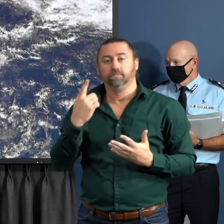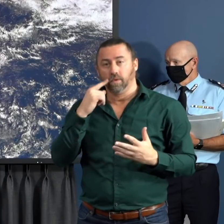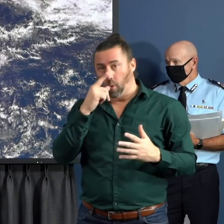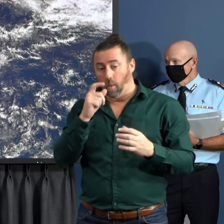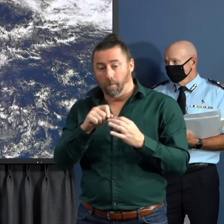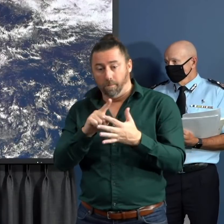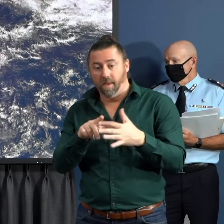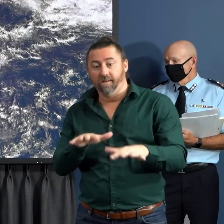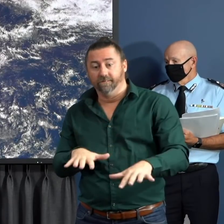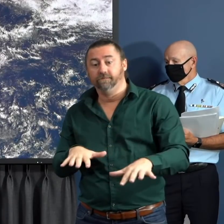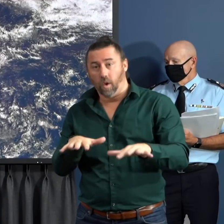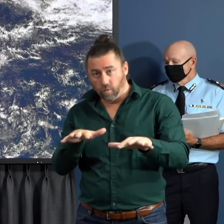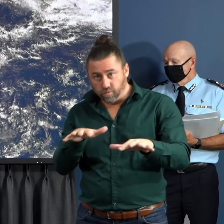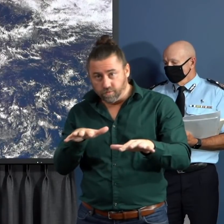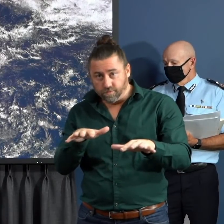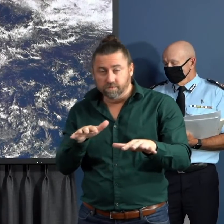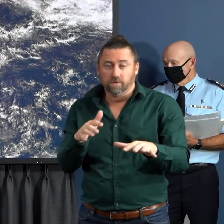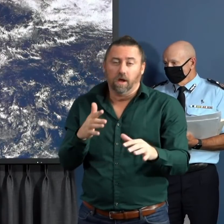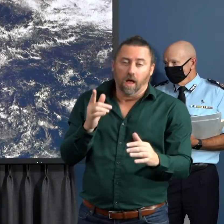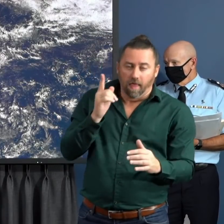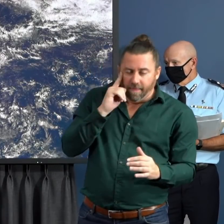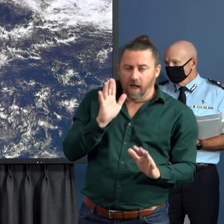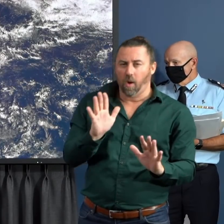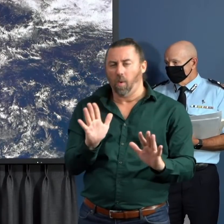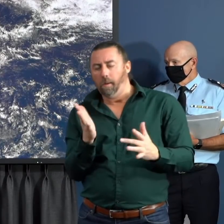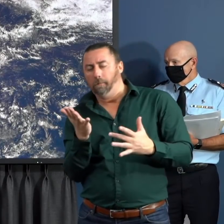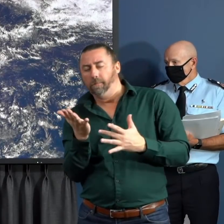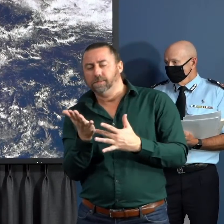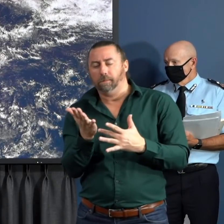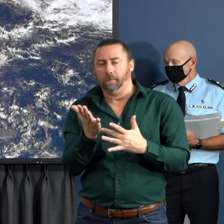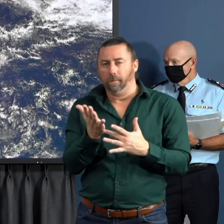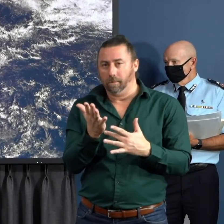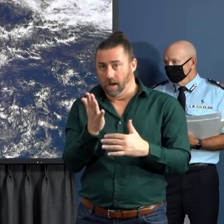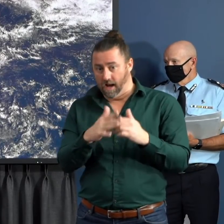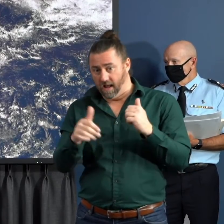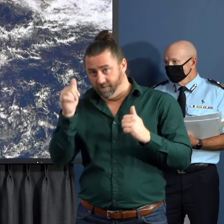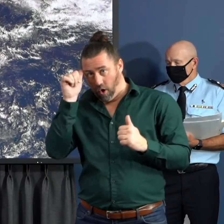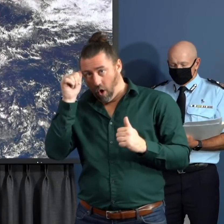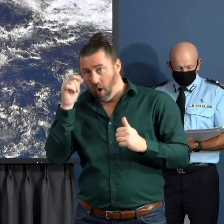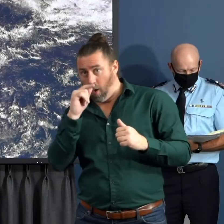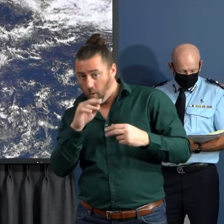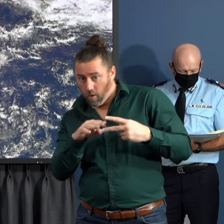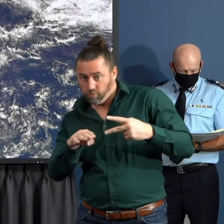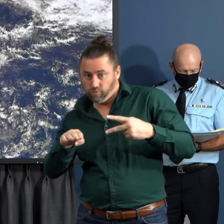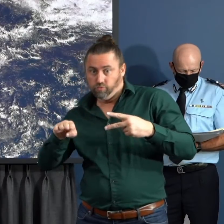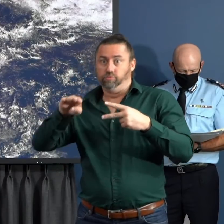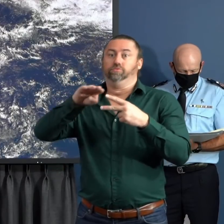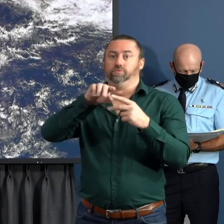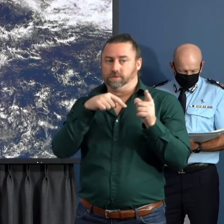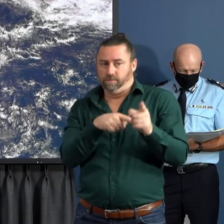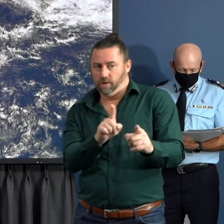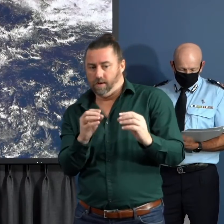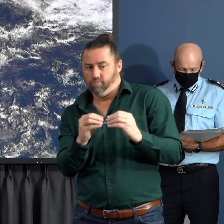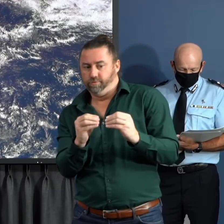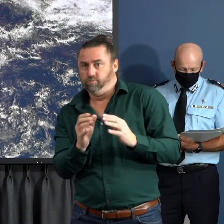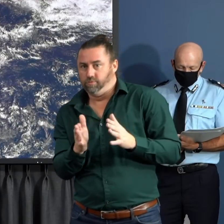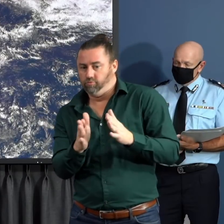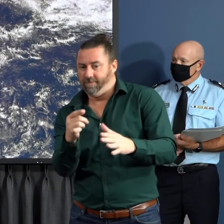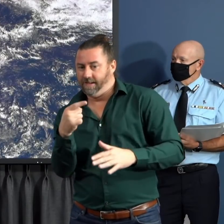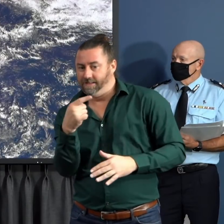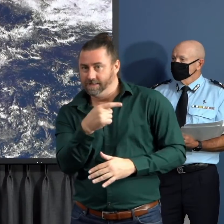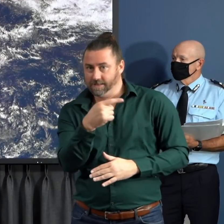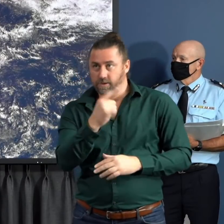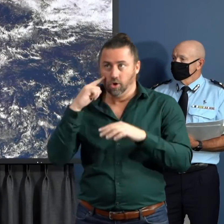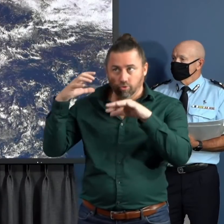as I said, it is an evolving situation and many things will contribute to the peaks that we see at the Brisbane River. That's the observed